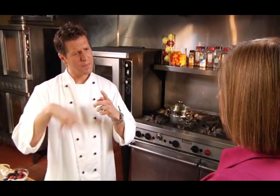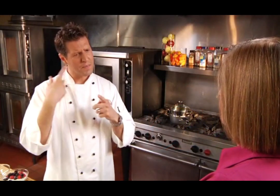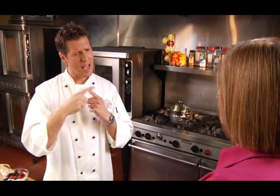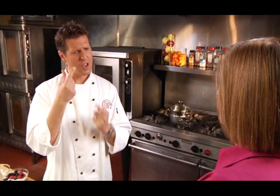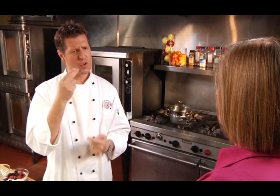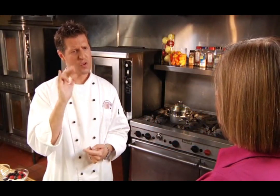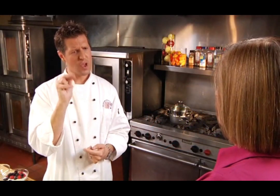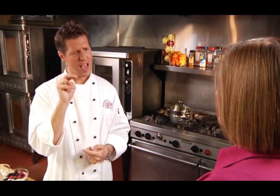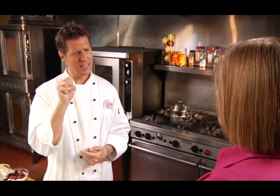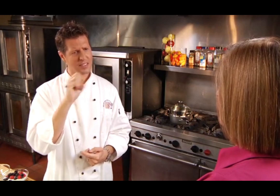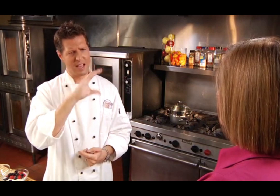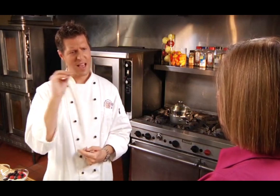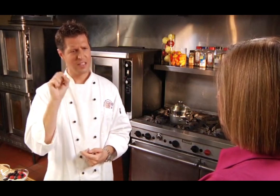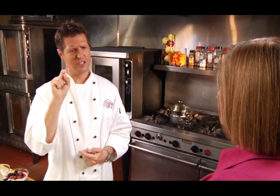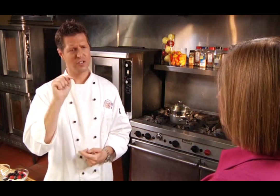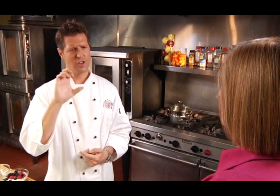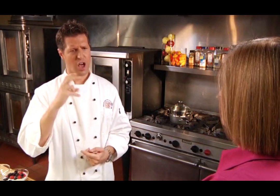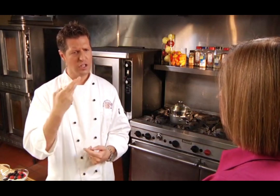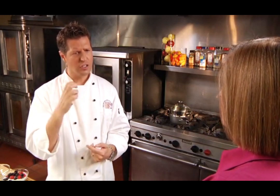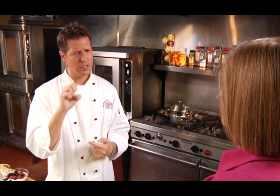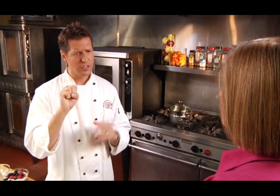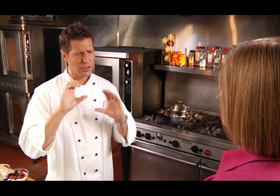What about the grains and starches group?